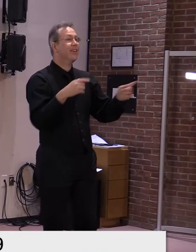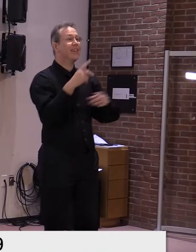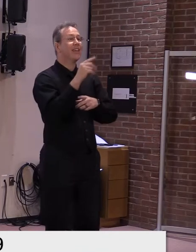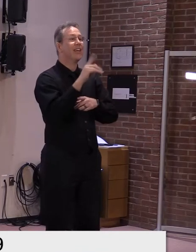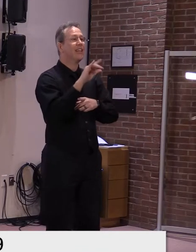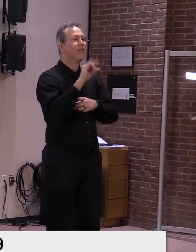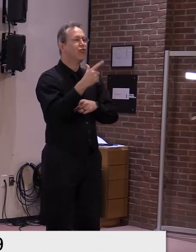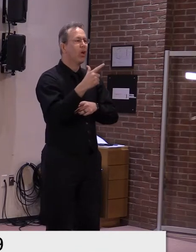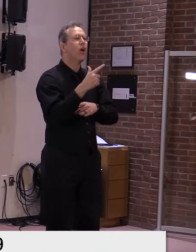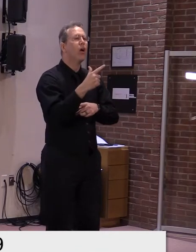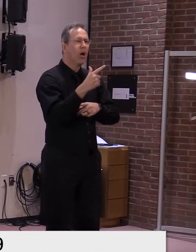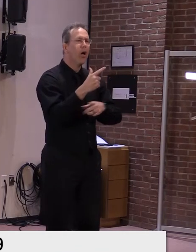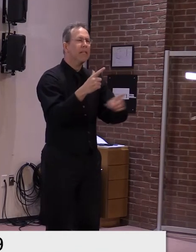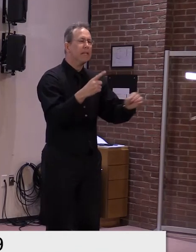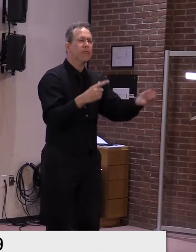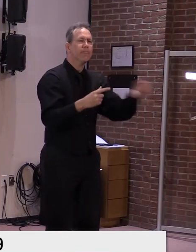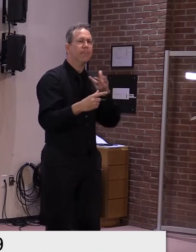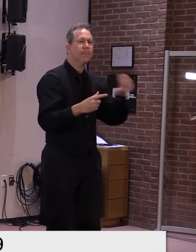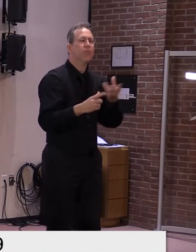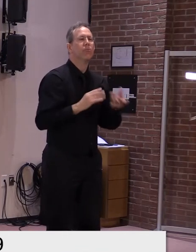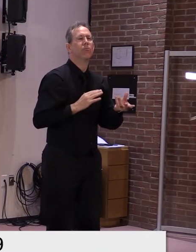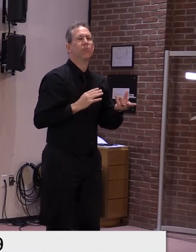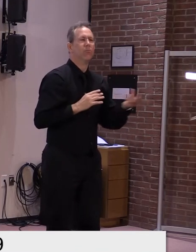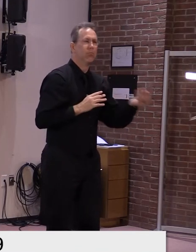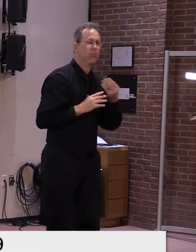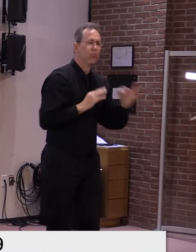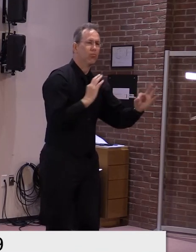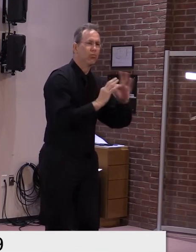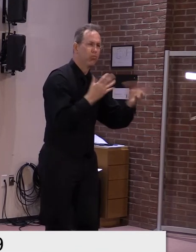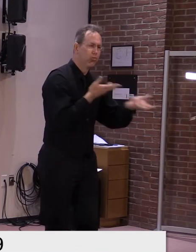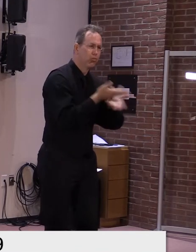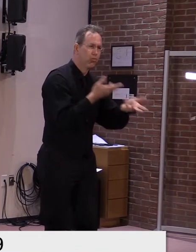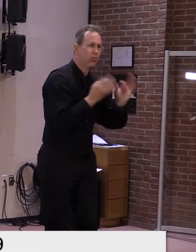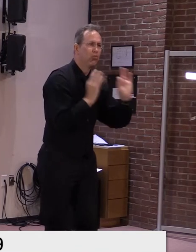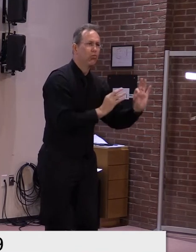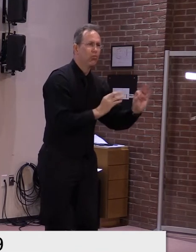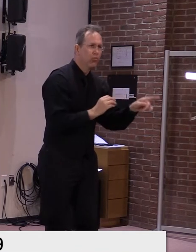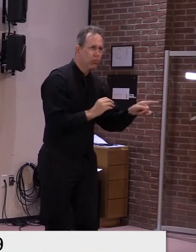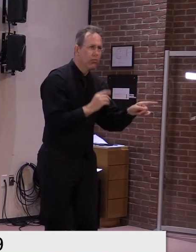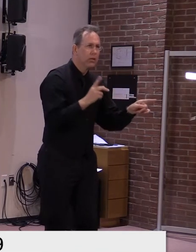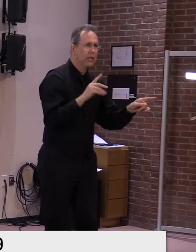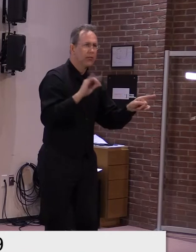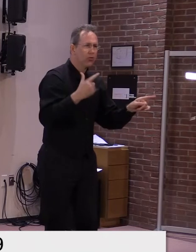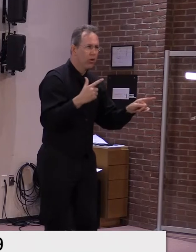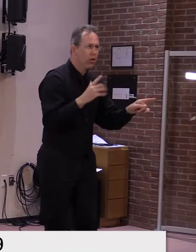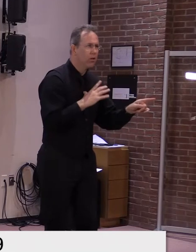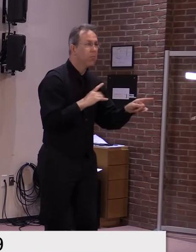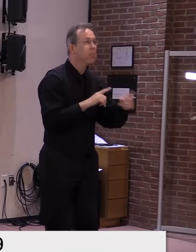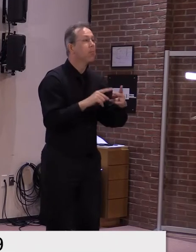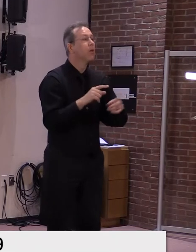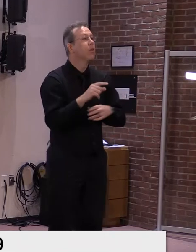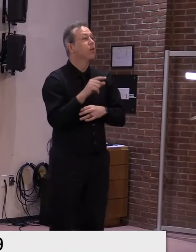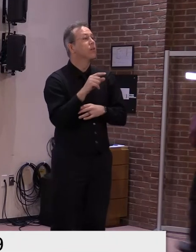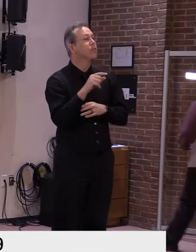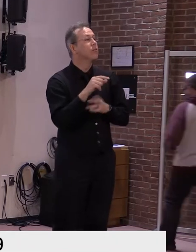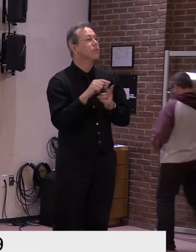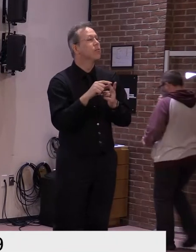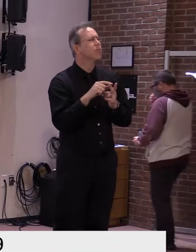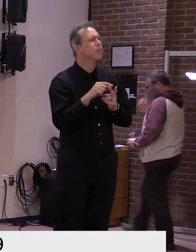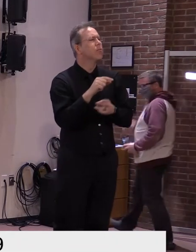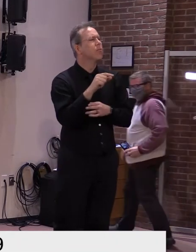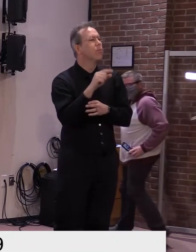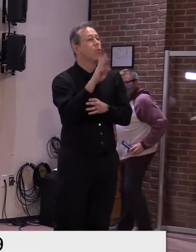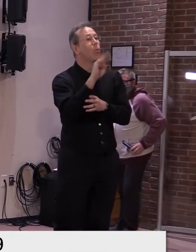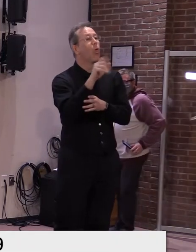have that, and we're integrated into their system. Walmart and Costco are actually